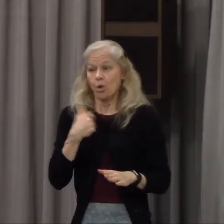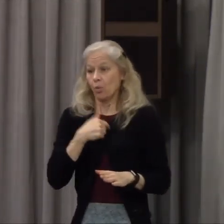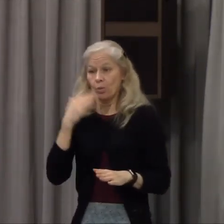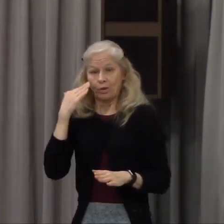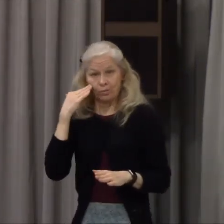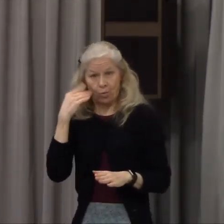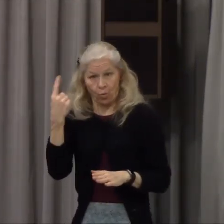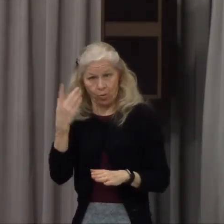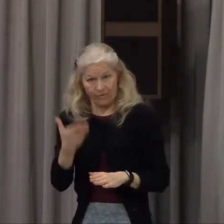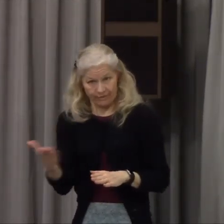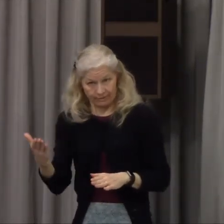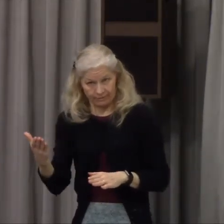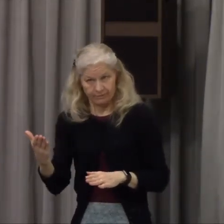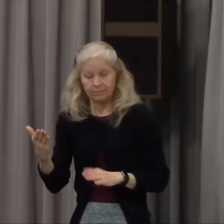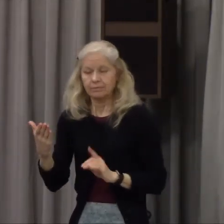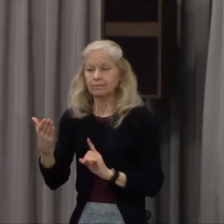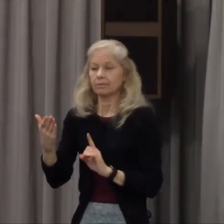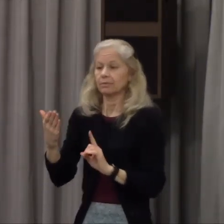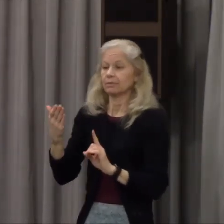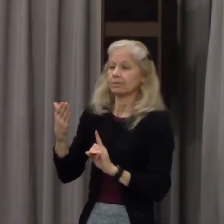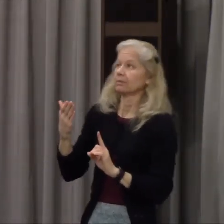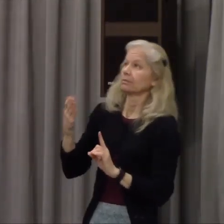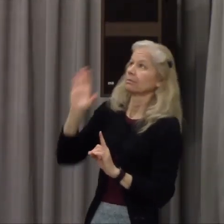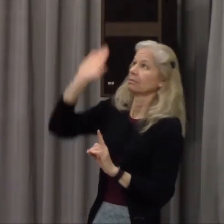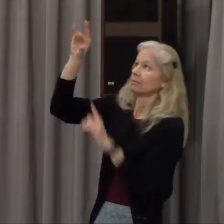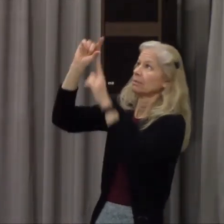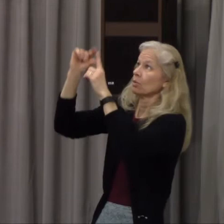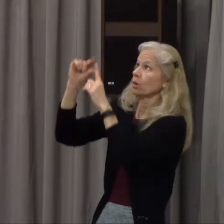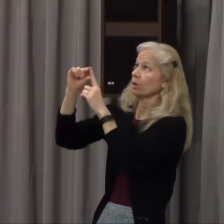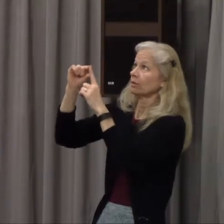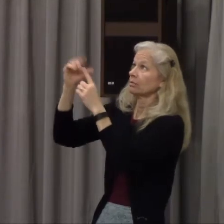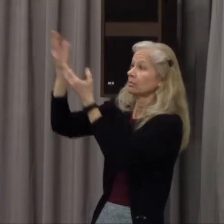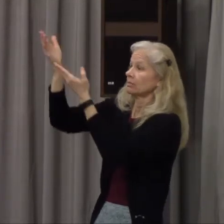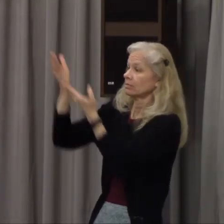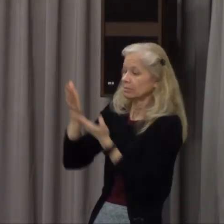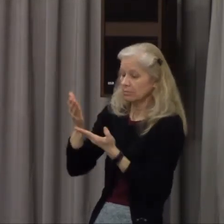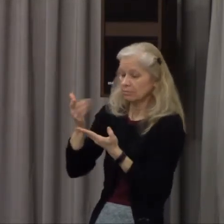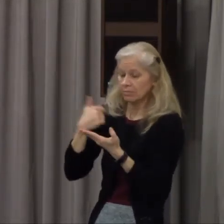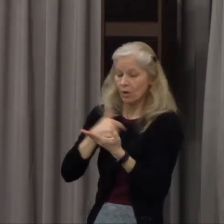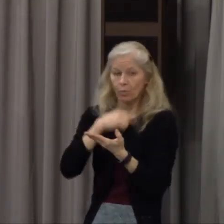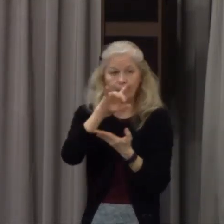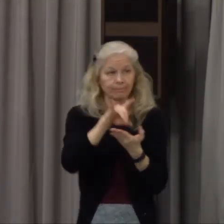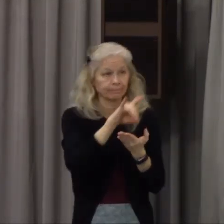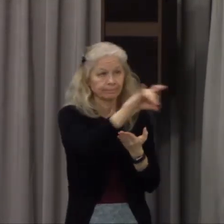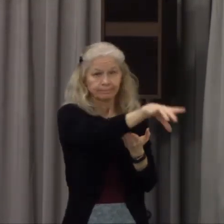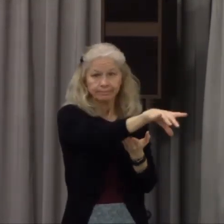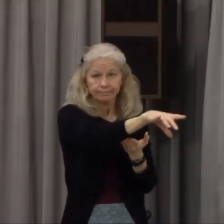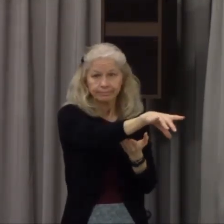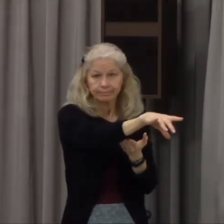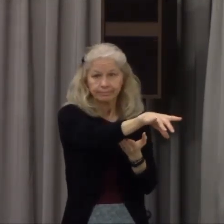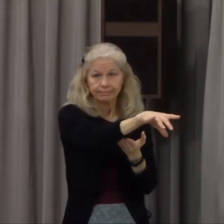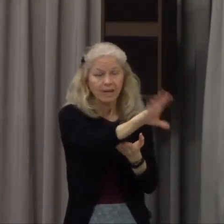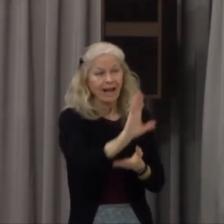it possible for everyone to be saved. That's what we know. And that's the message that we go